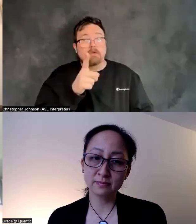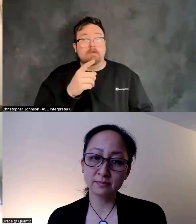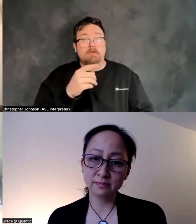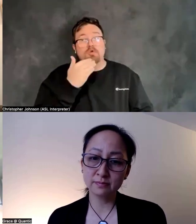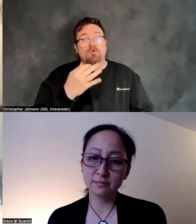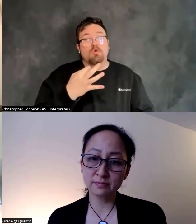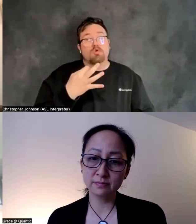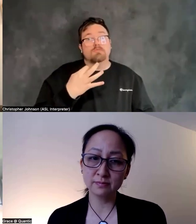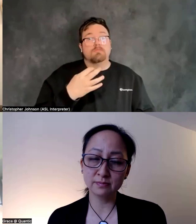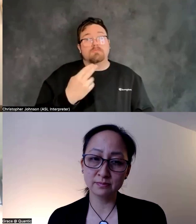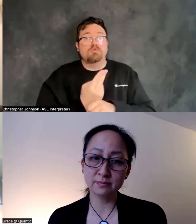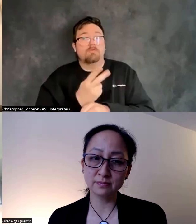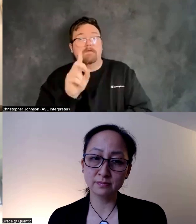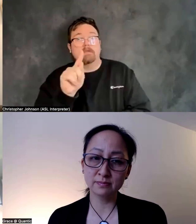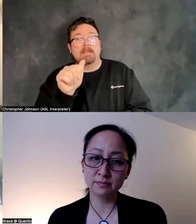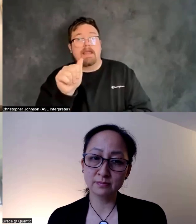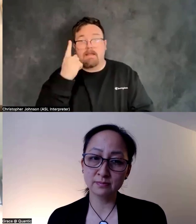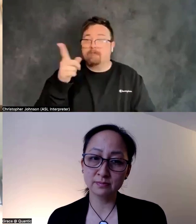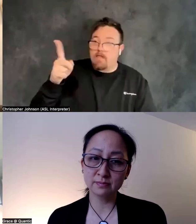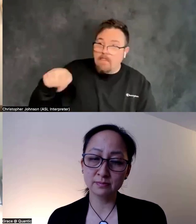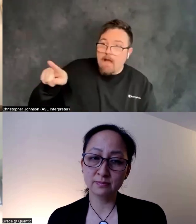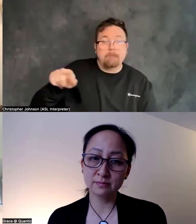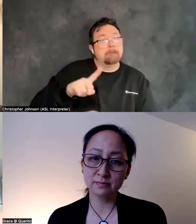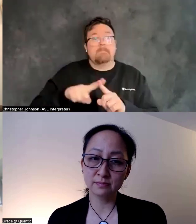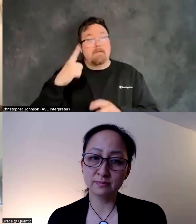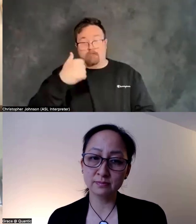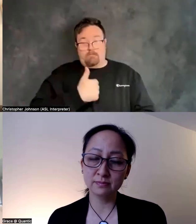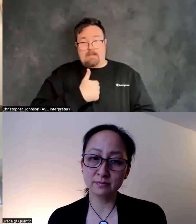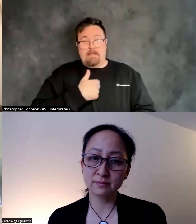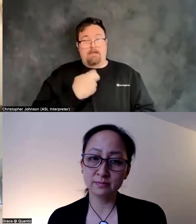in the world. For them, not for you as a user, it's for them.